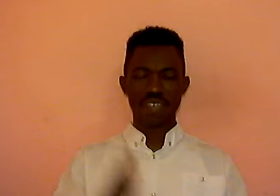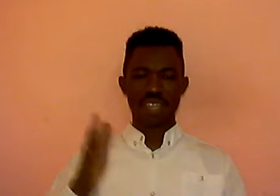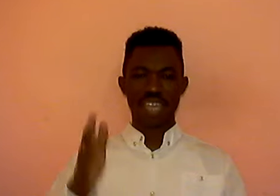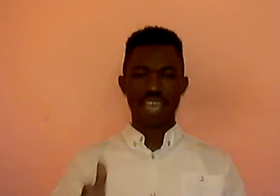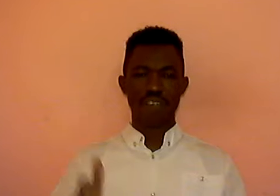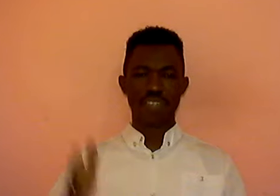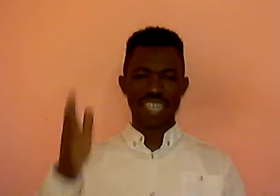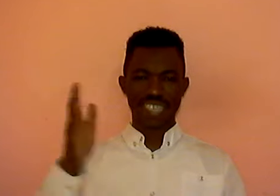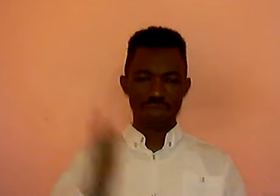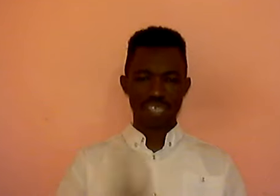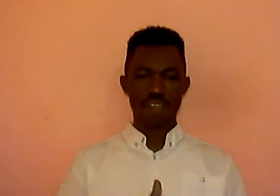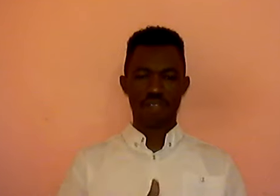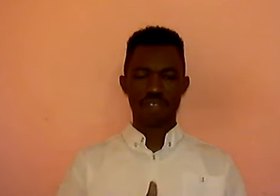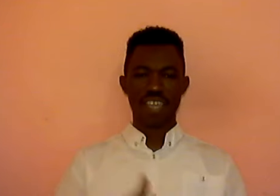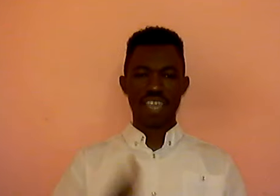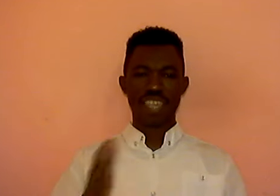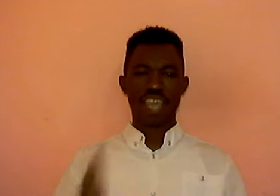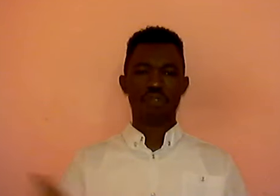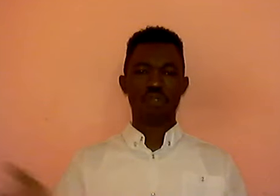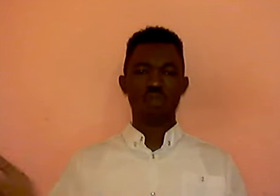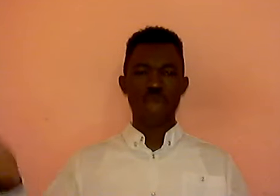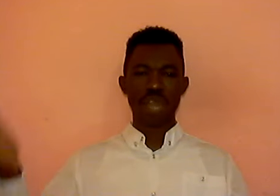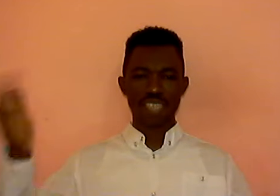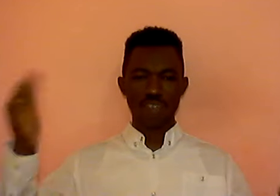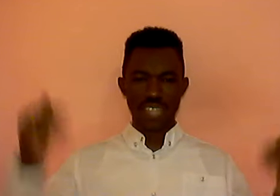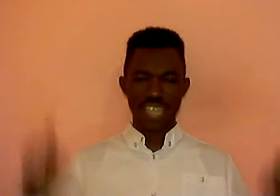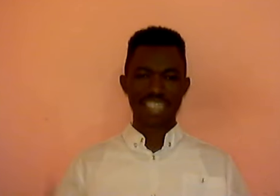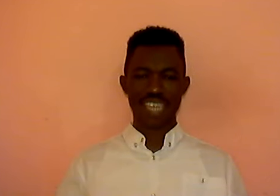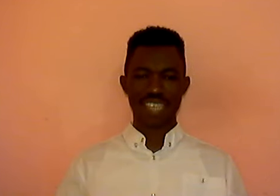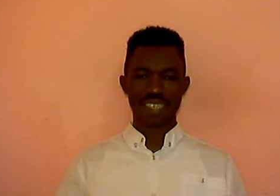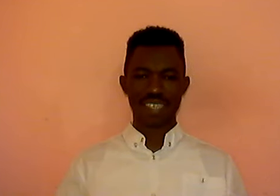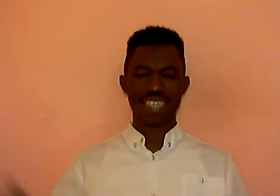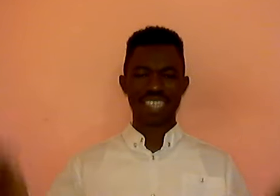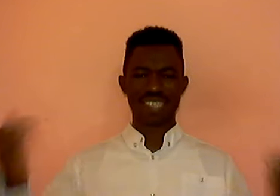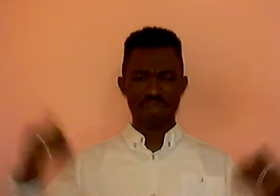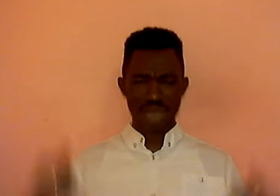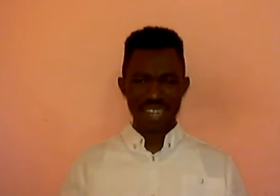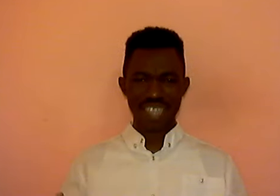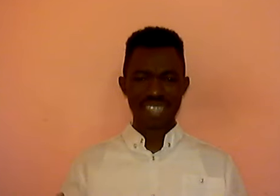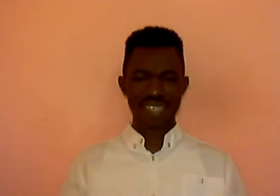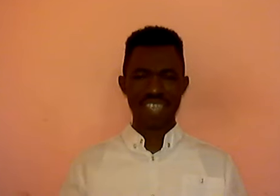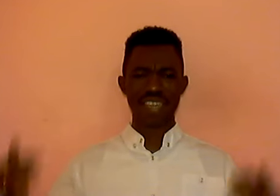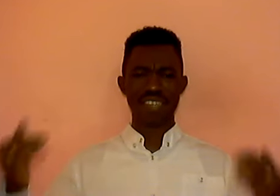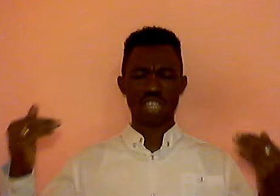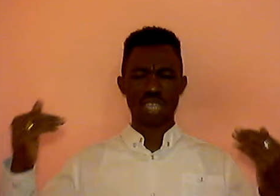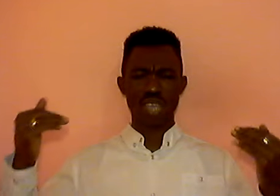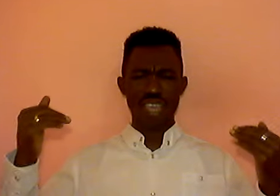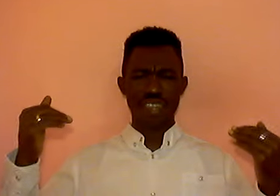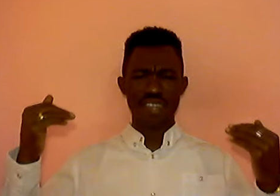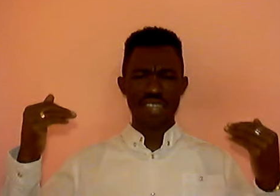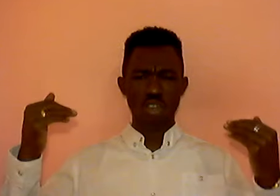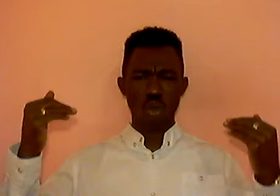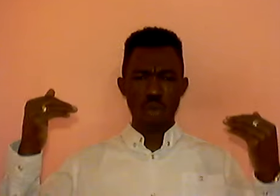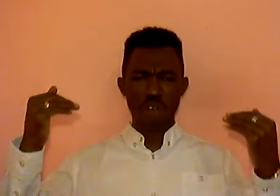that have dirt themselves, that have wear themselves with dirtiness, that is smelling in sin and in all manner of